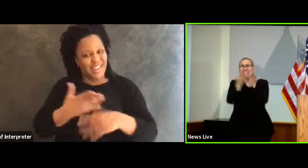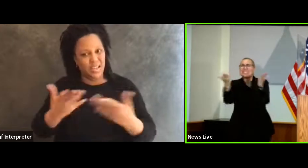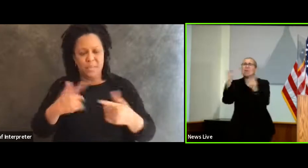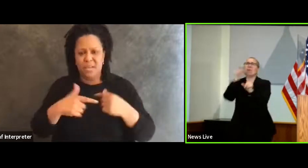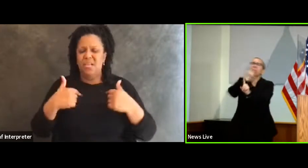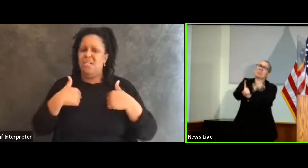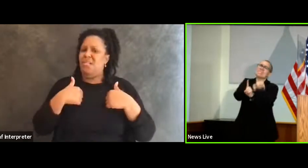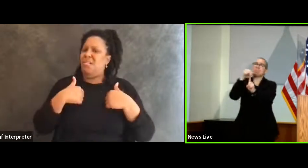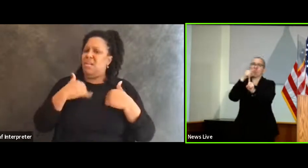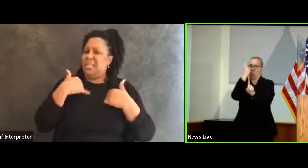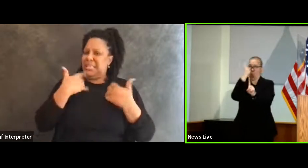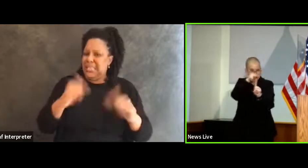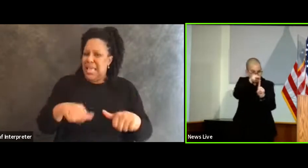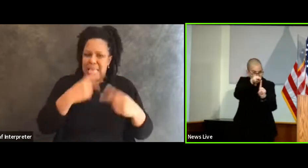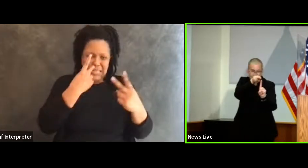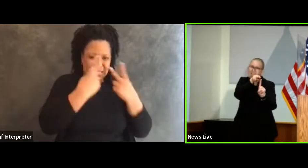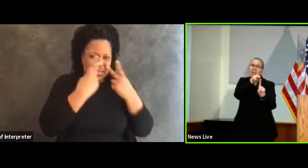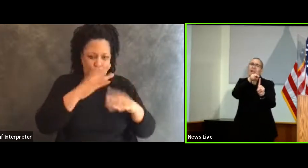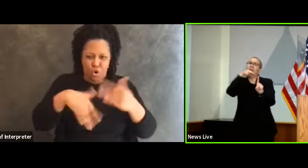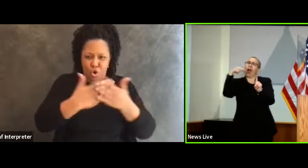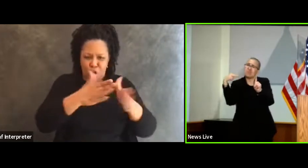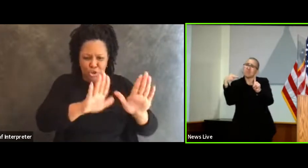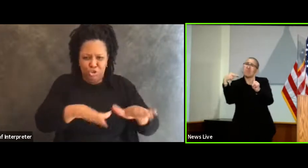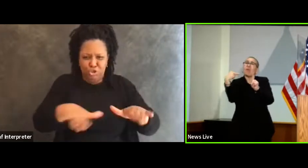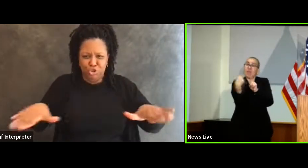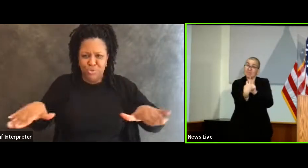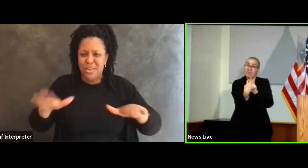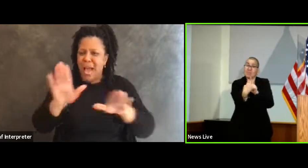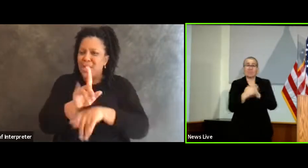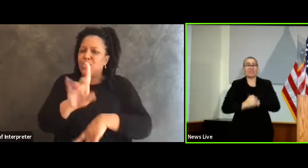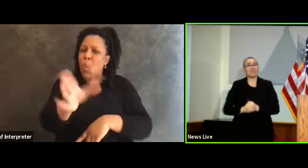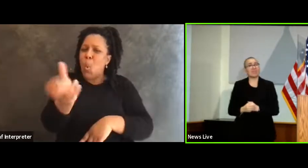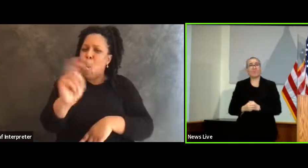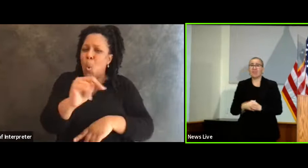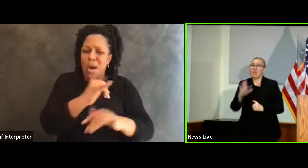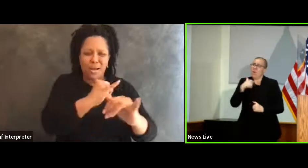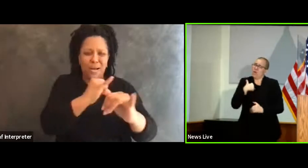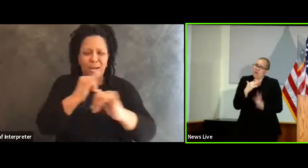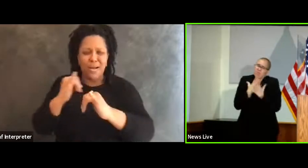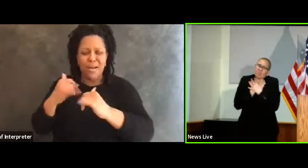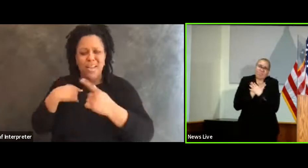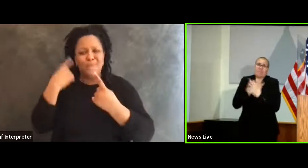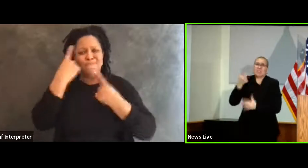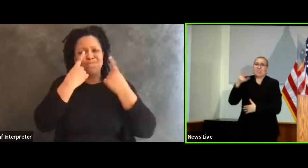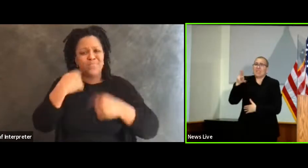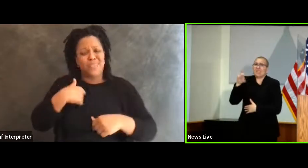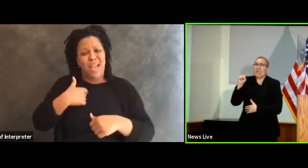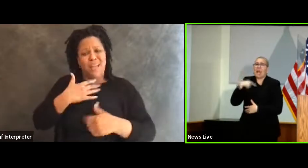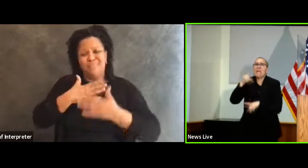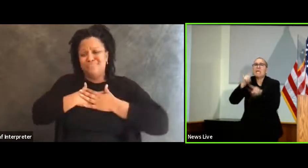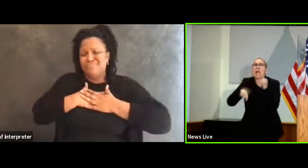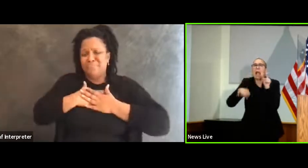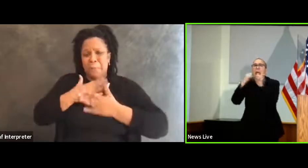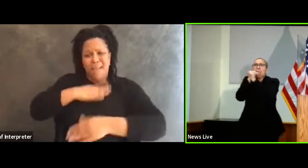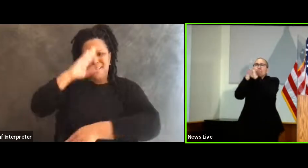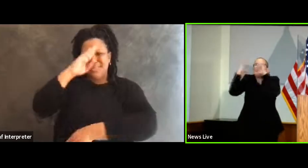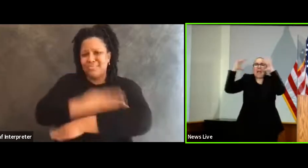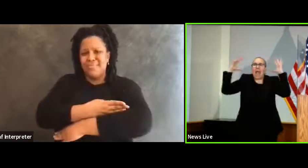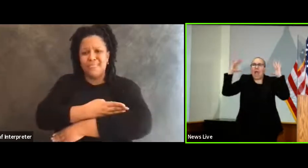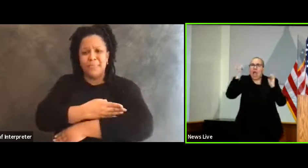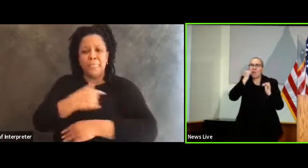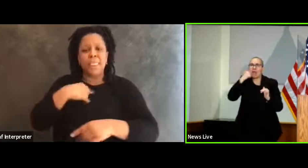about this, that unimaginable love I have for my son, Gus. I can't imagine the daily